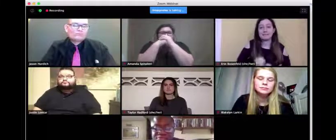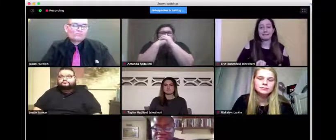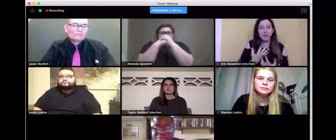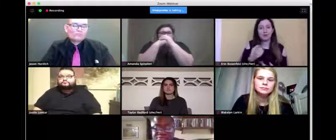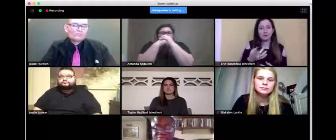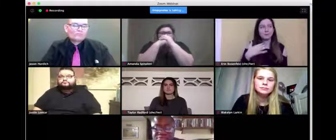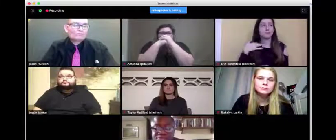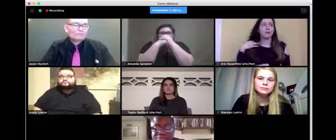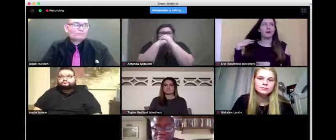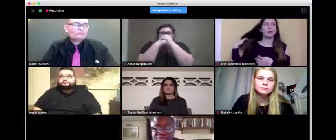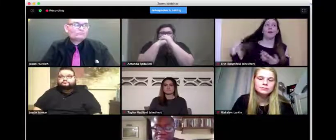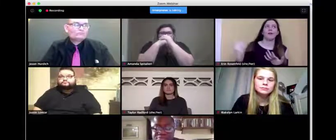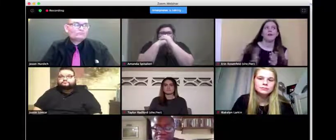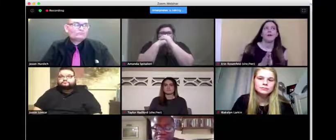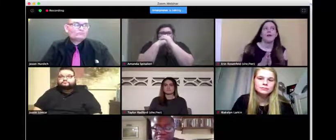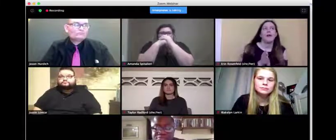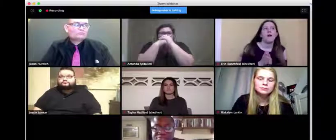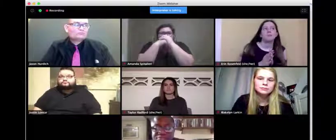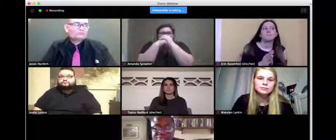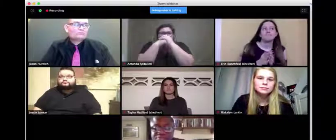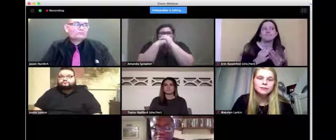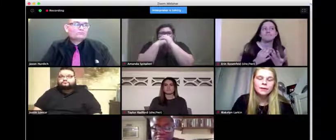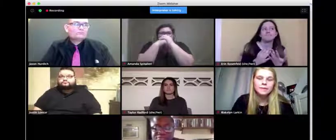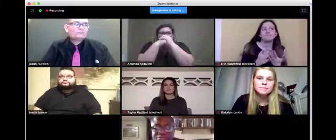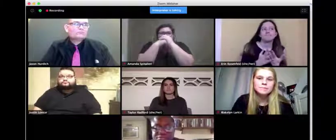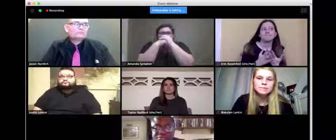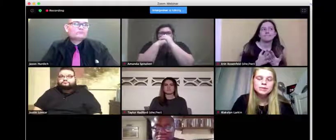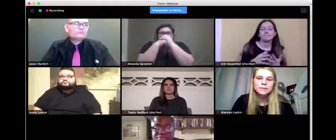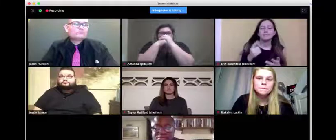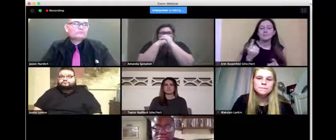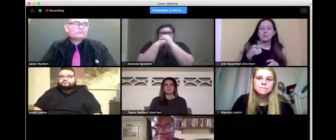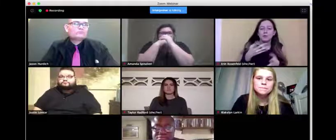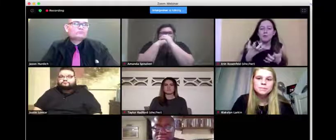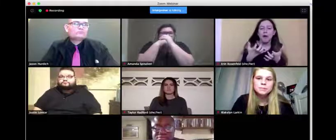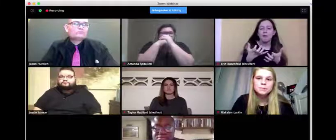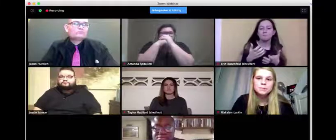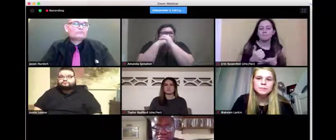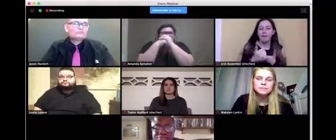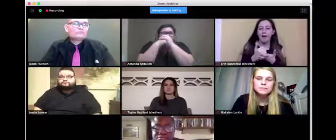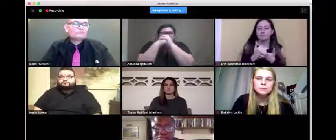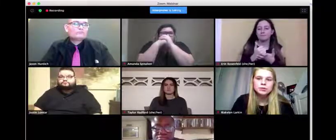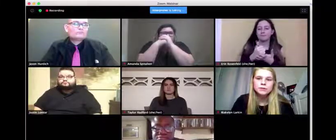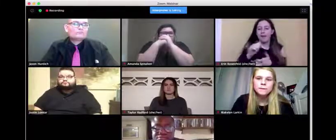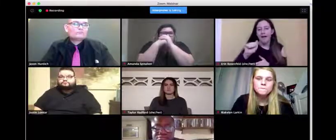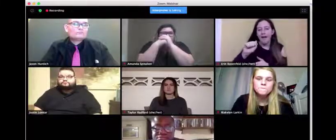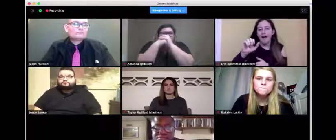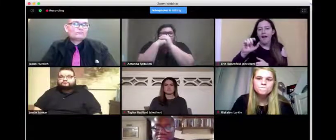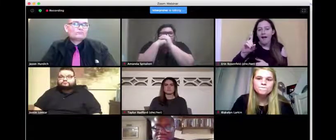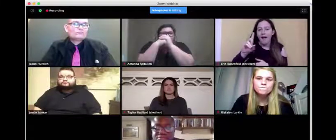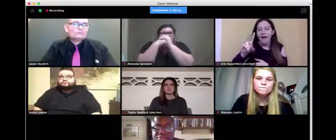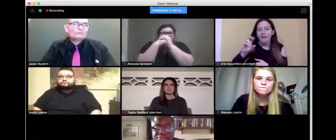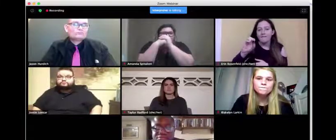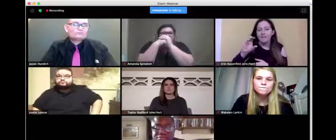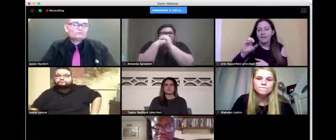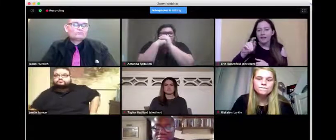something that you want to be able to help people and advocate for and spread awareness